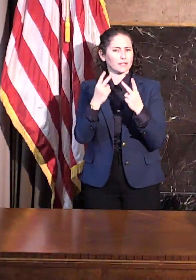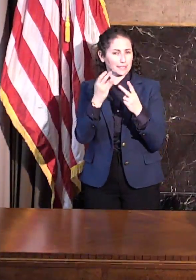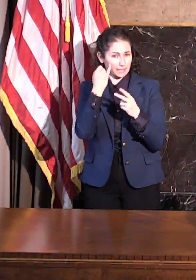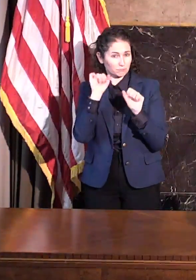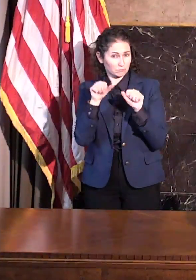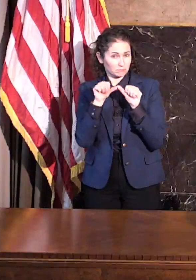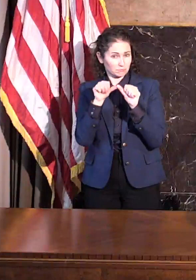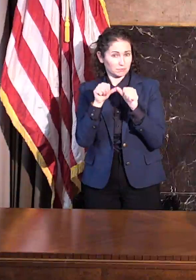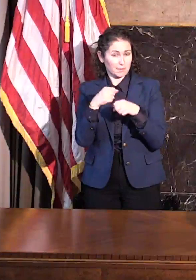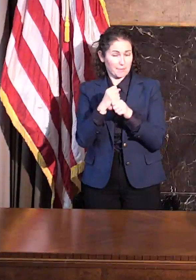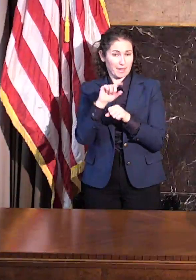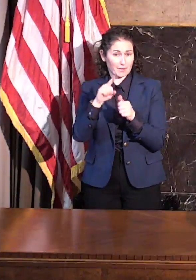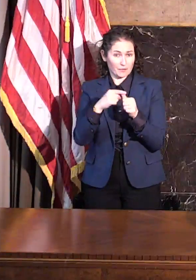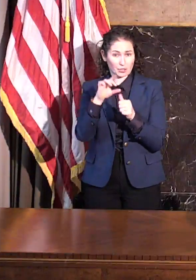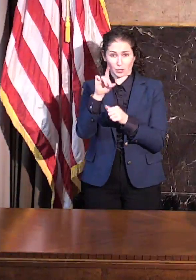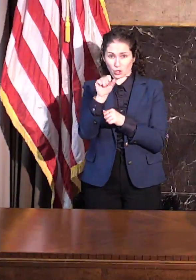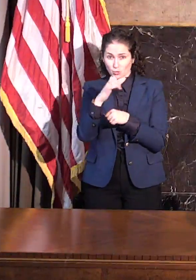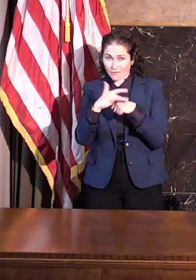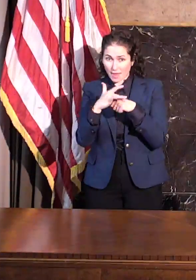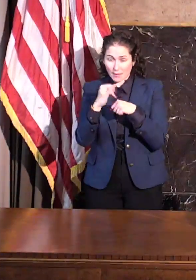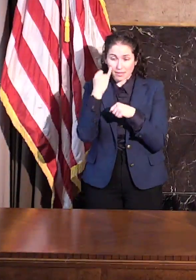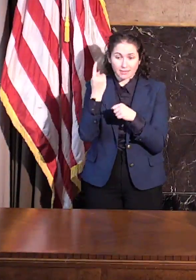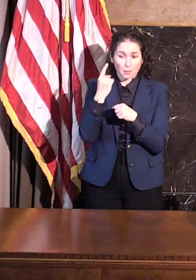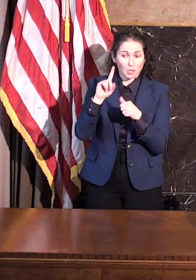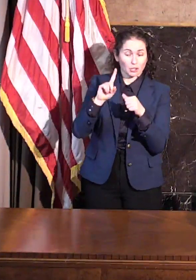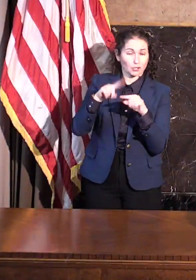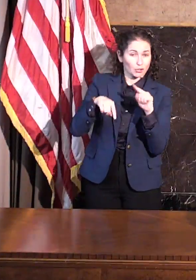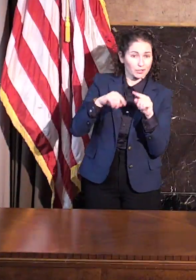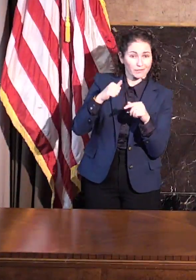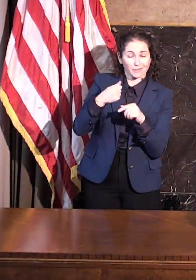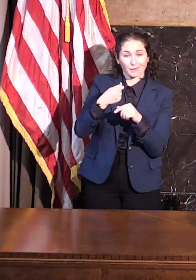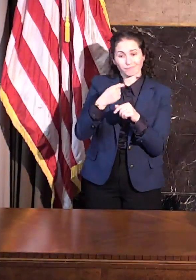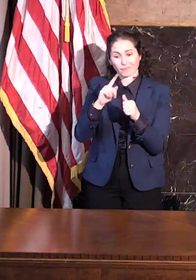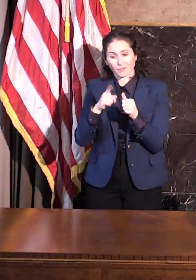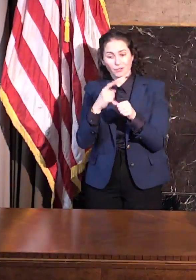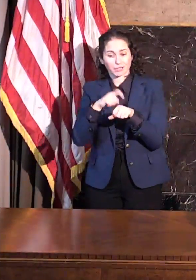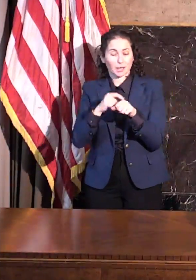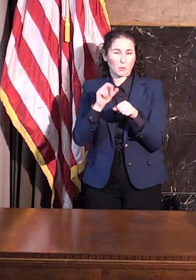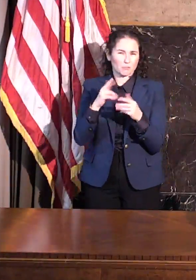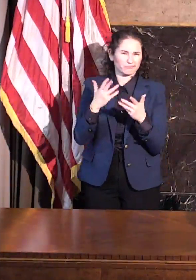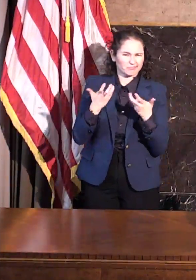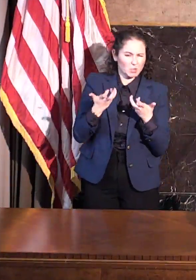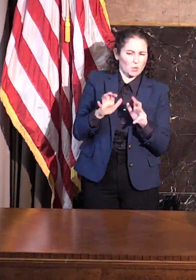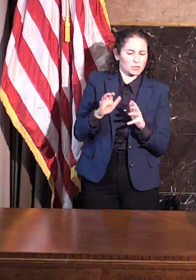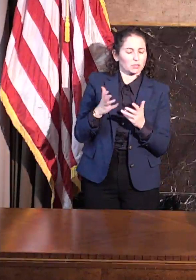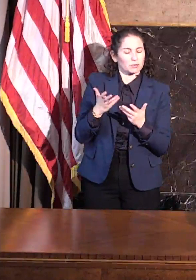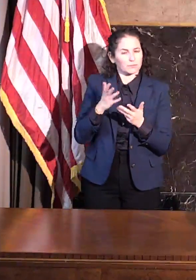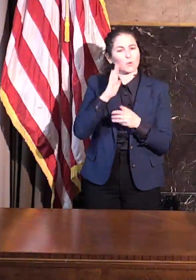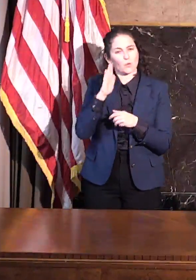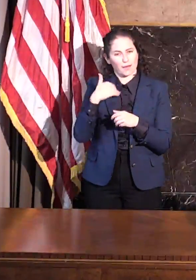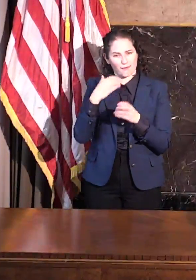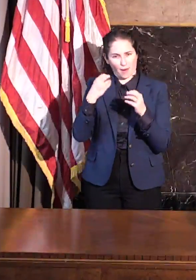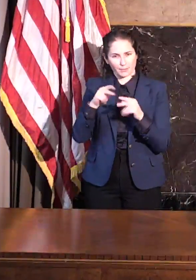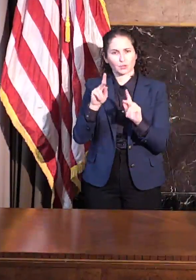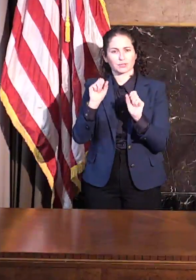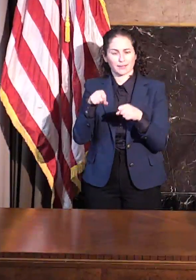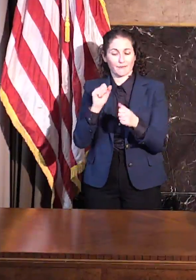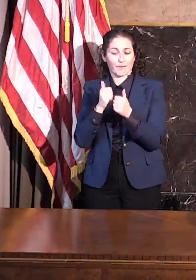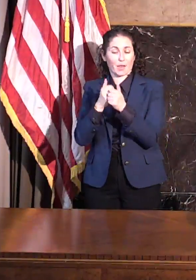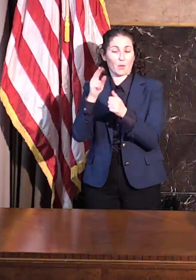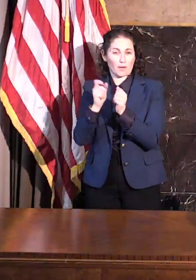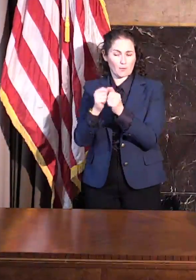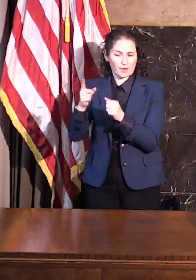A little bit depends on how they get scheduled. They had to reschedule a couple of dates from the storms before, and then every now and then something comes up that make a team